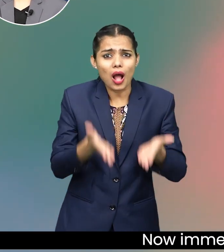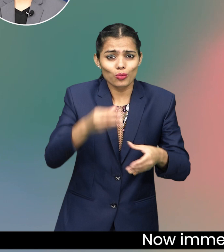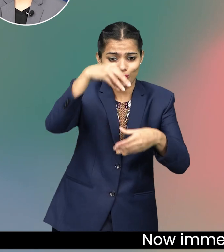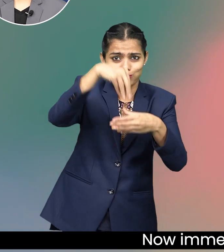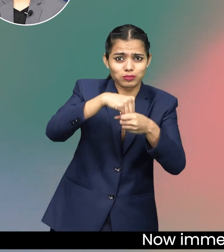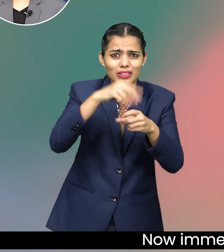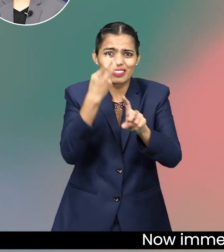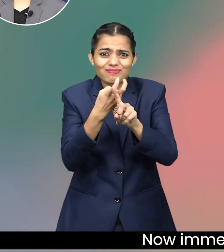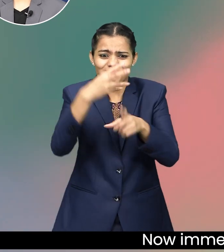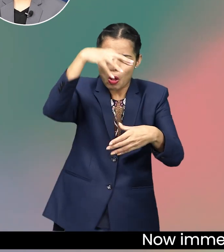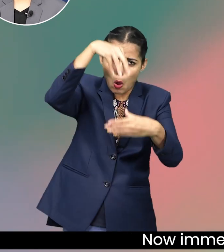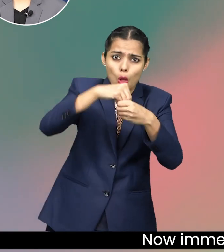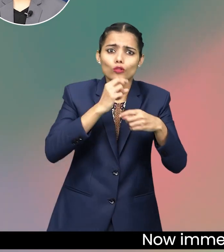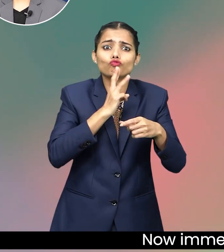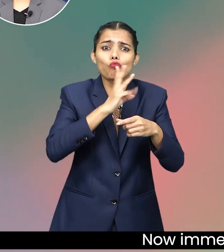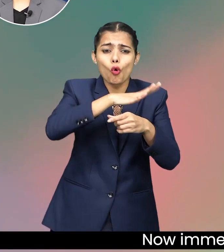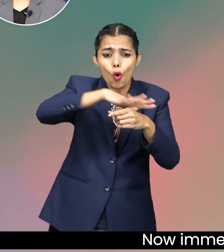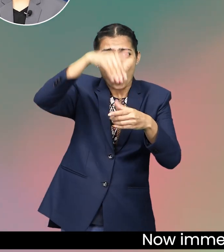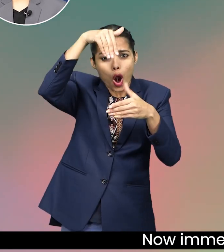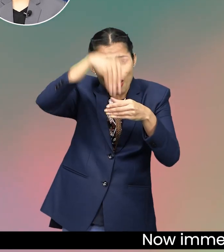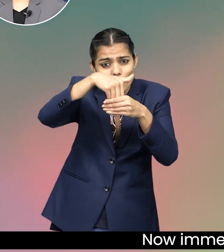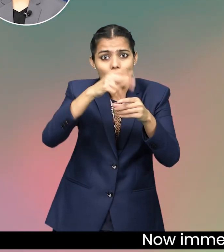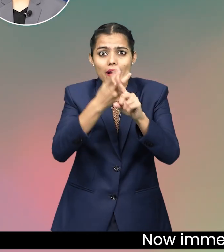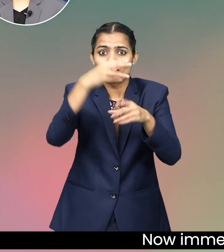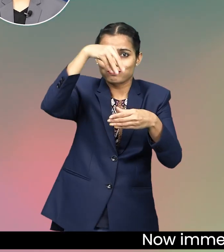now immerse the stone in the water